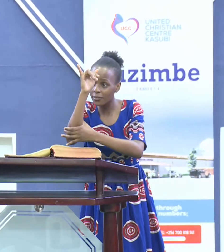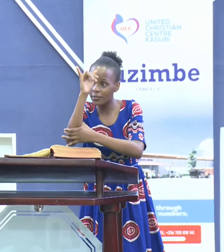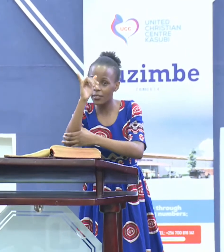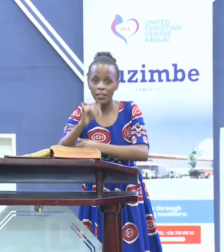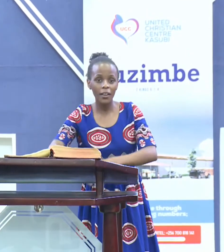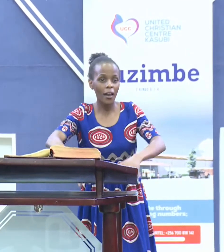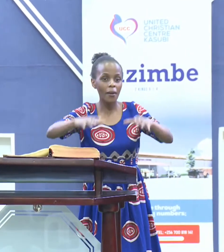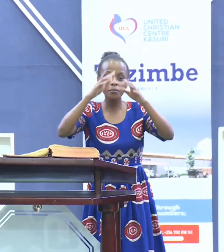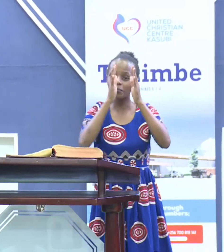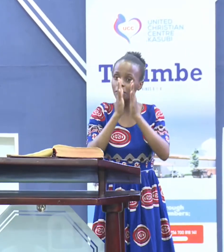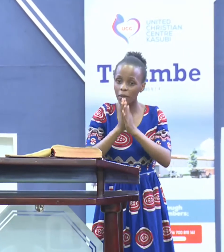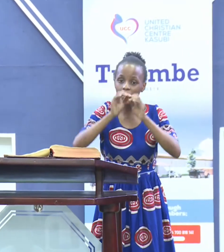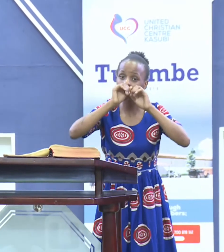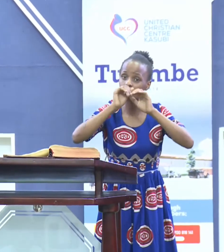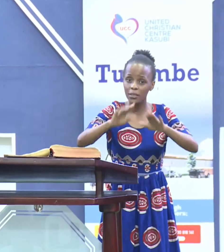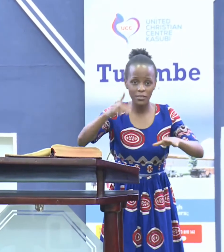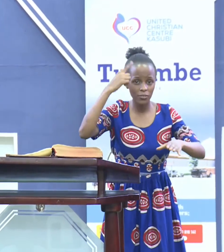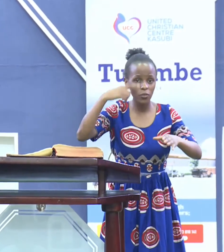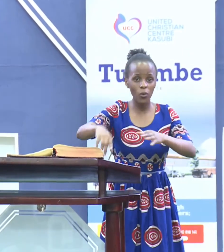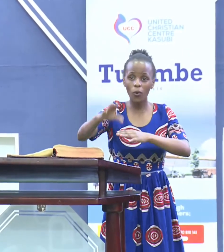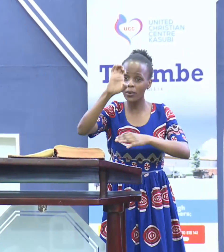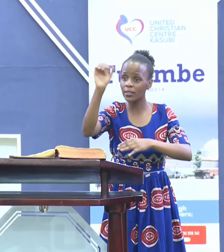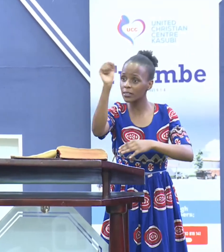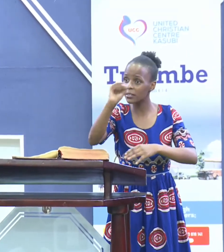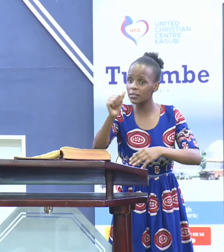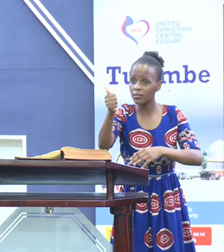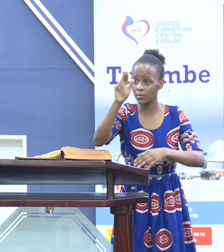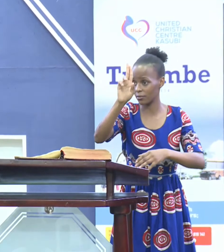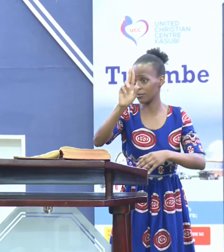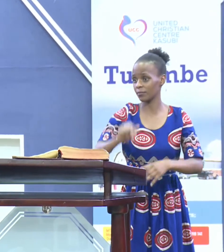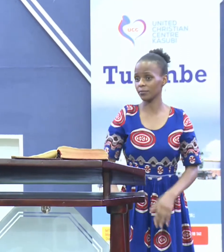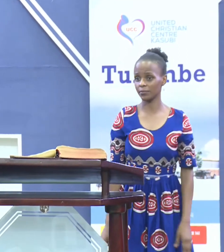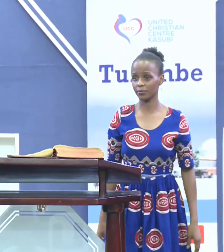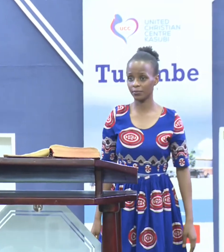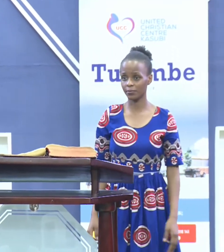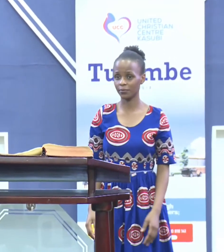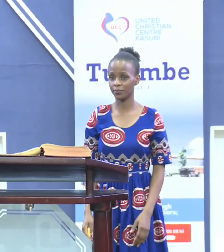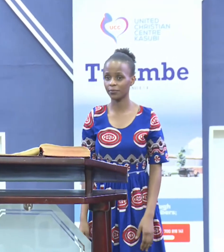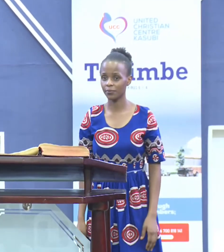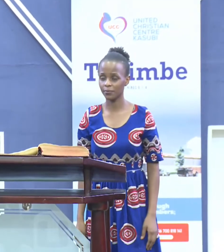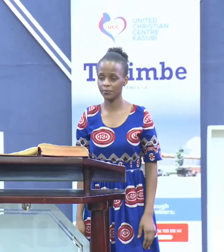Isaac, he prayed for Esau a blessing.